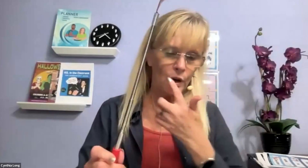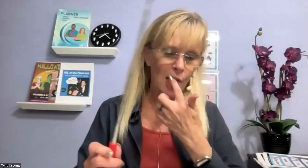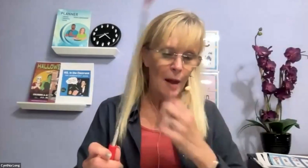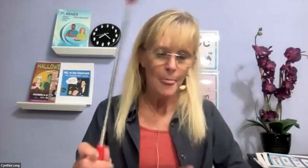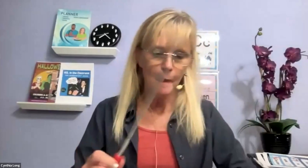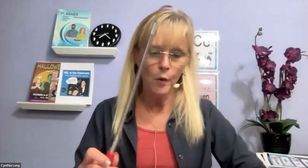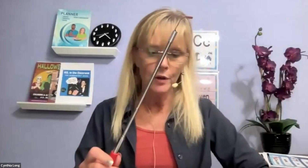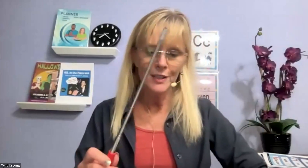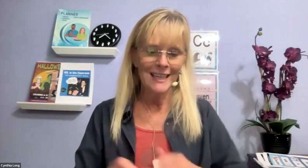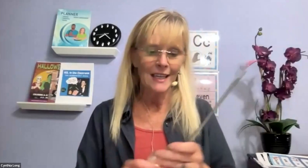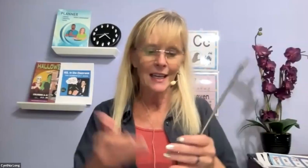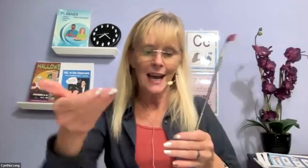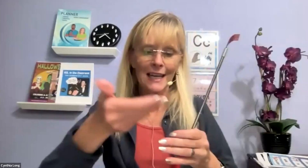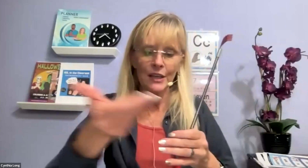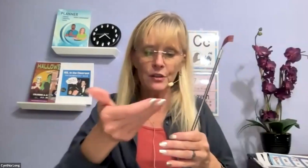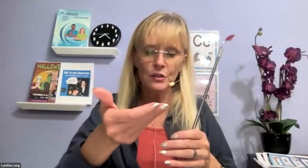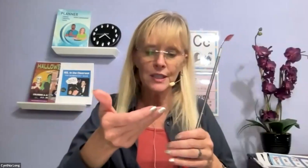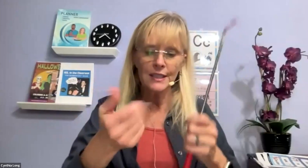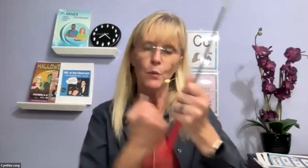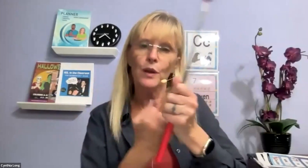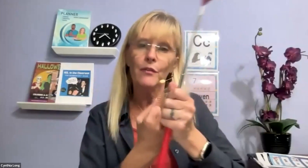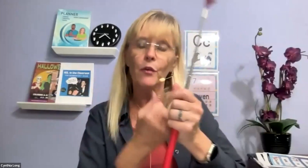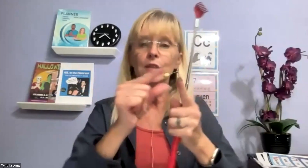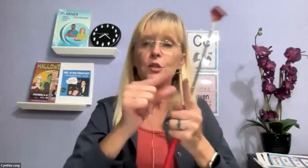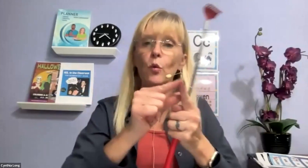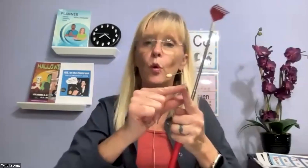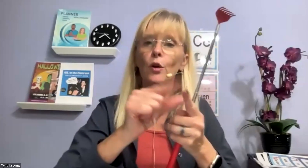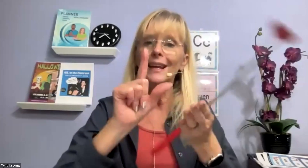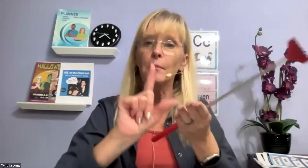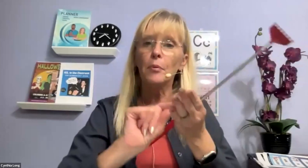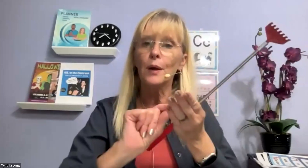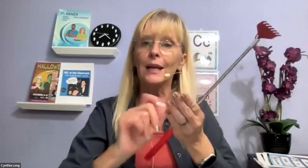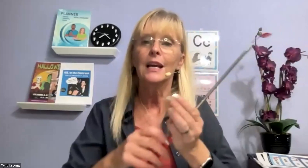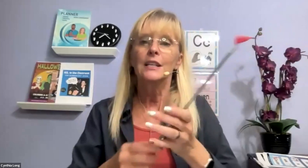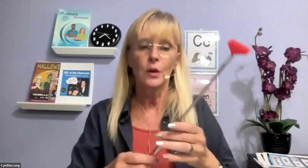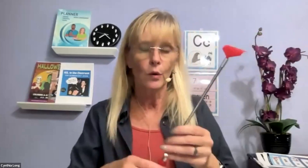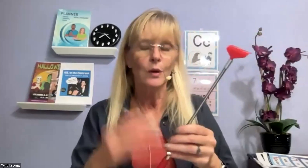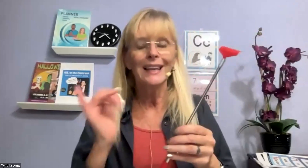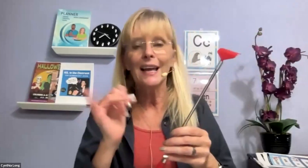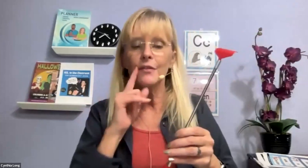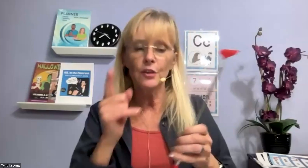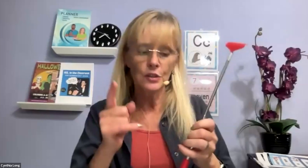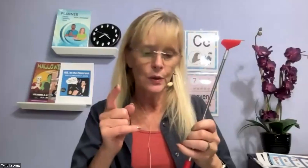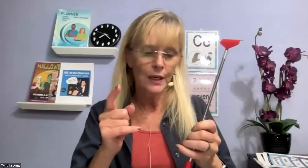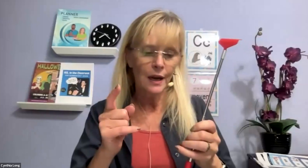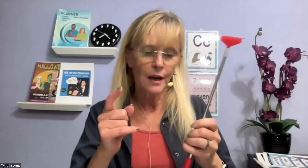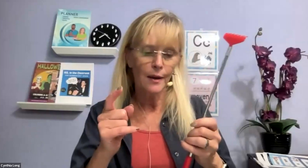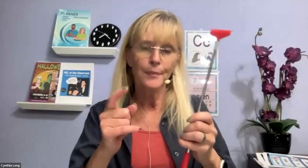pointers, it kind of introduces and reinforces word in print. So like if you're doing